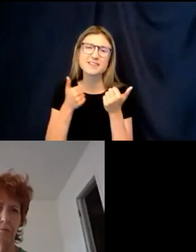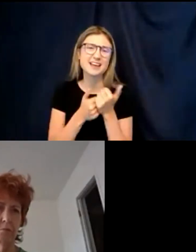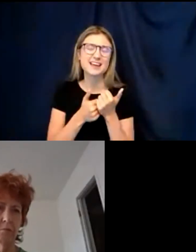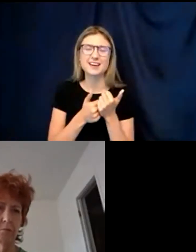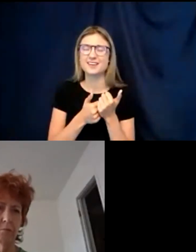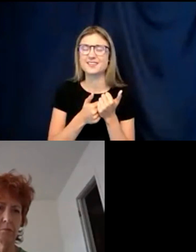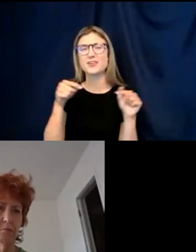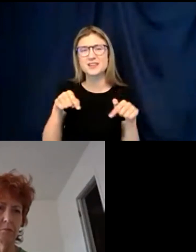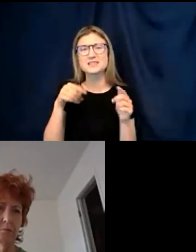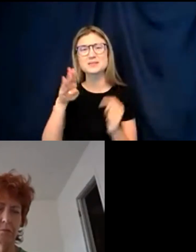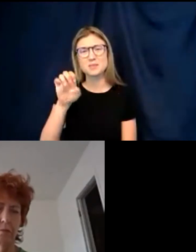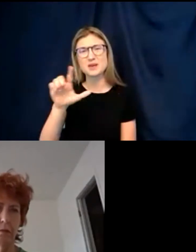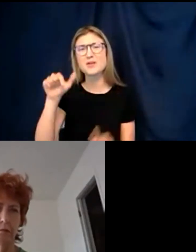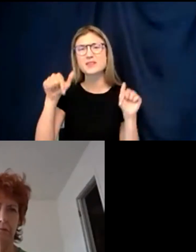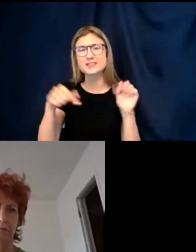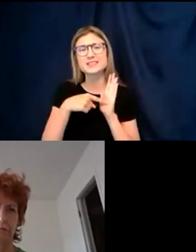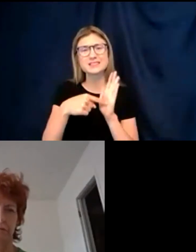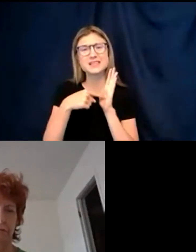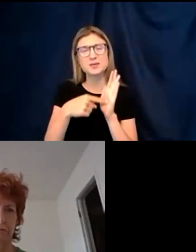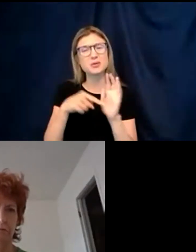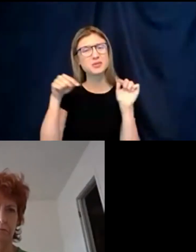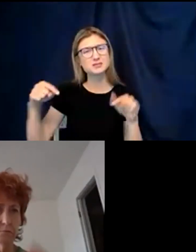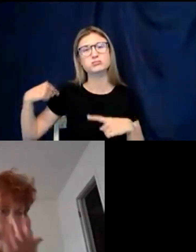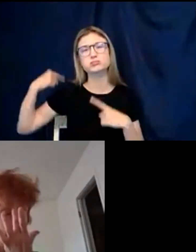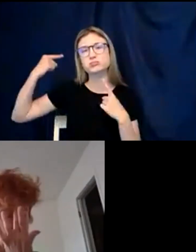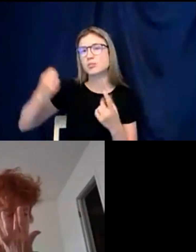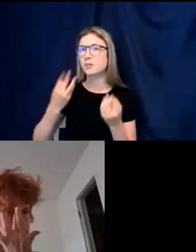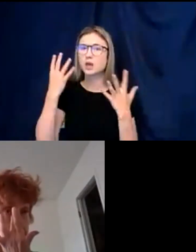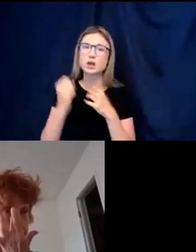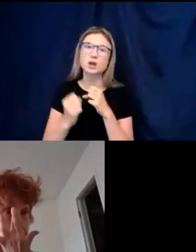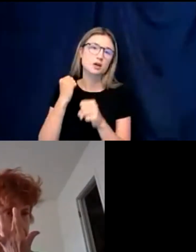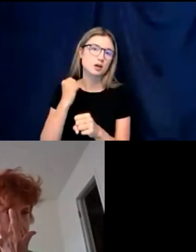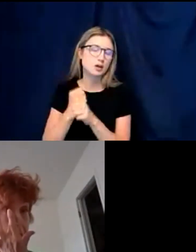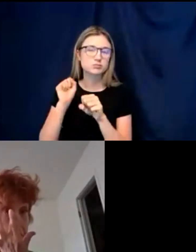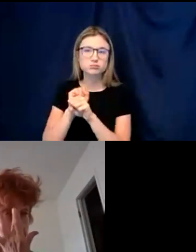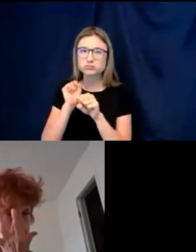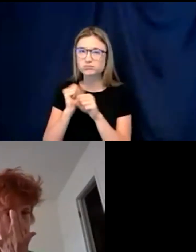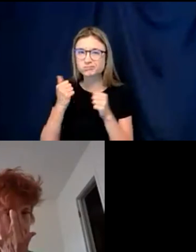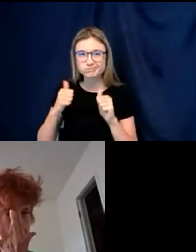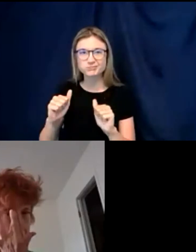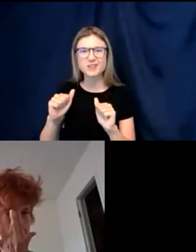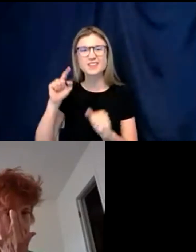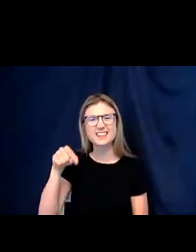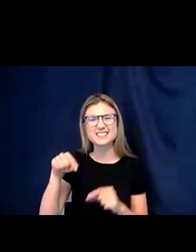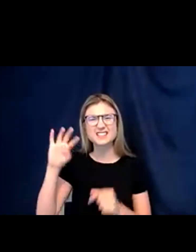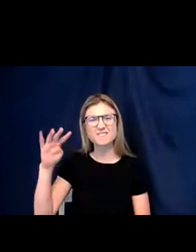that you have mentioned before, that has taken many years. And so I think this is like the fourth year that this is